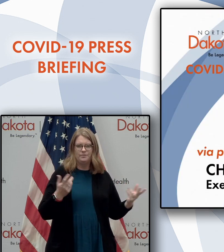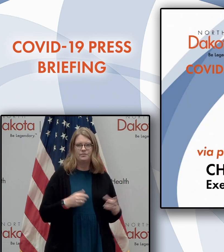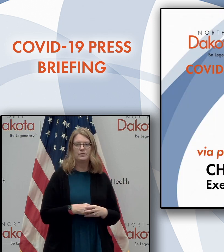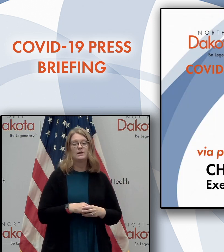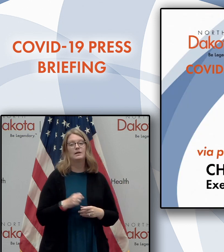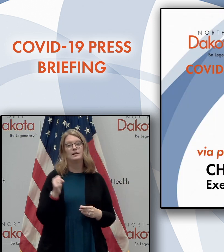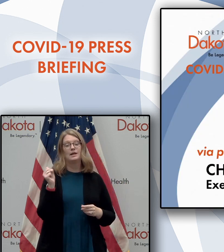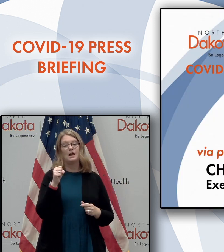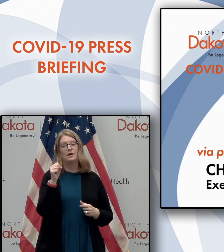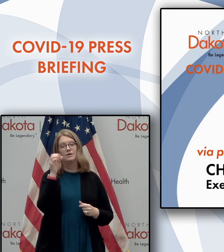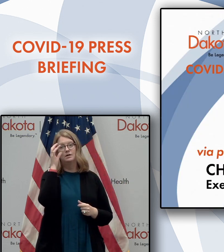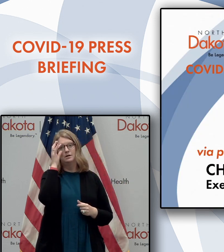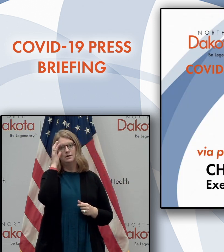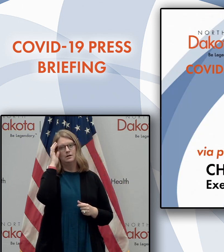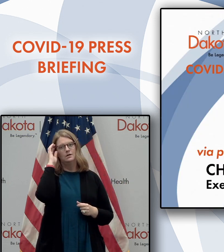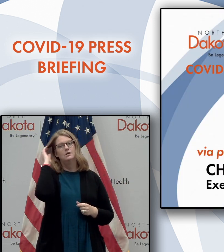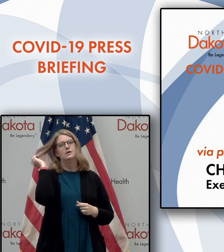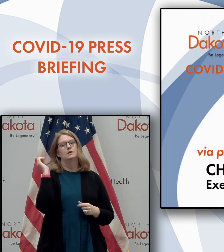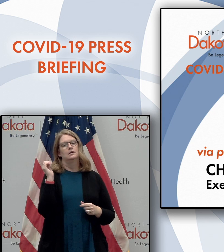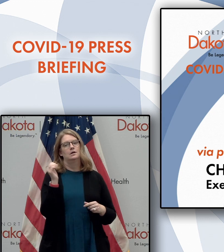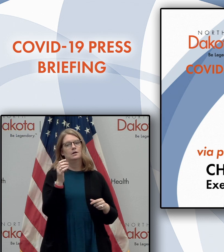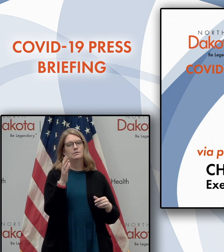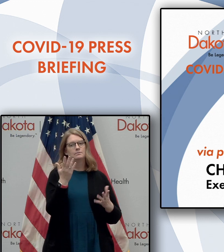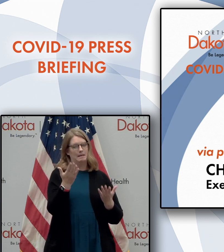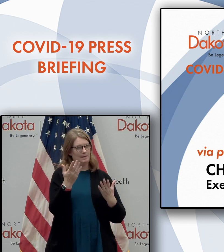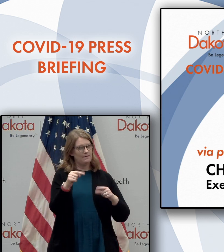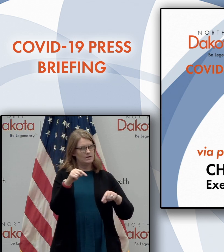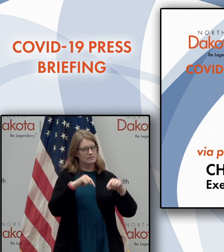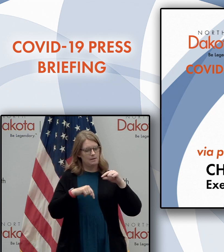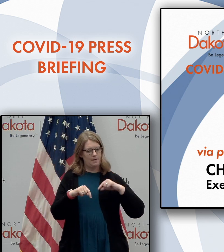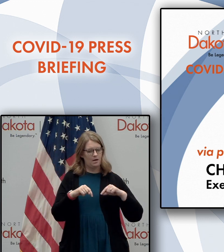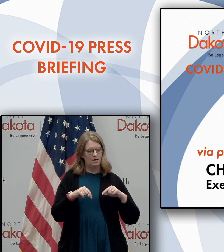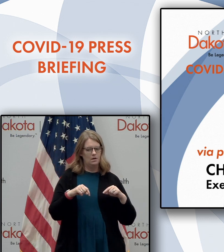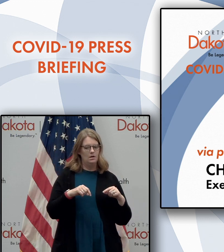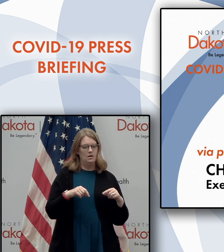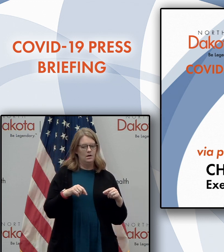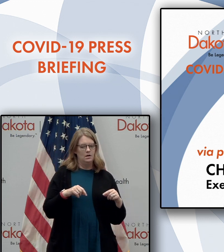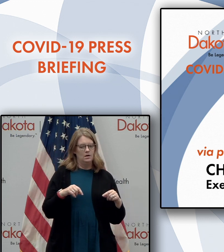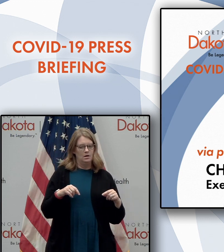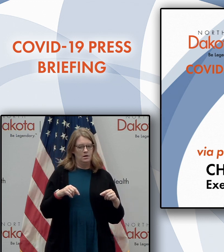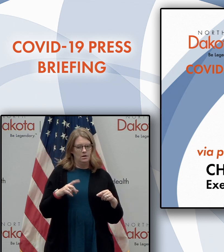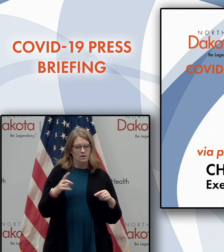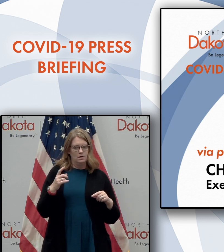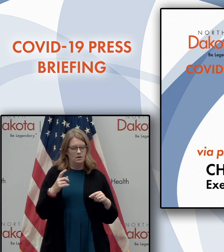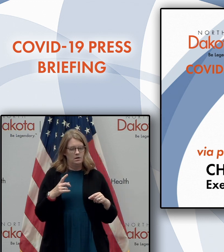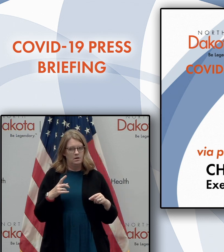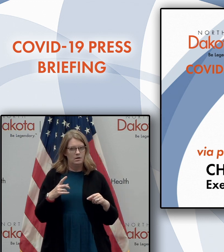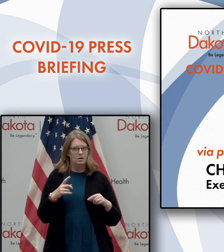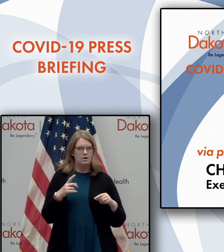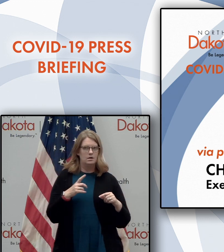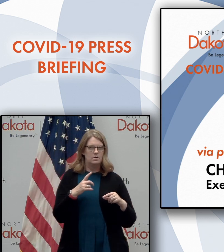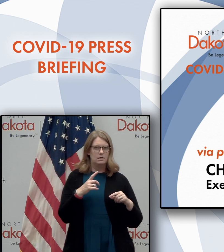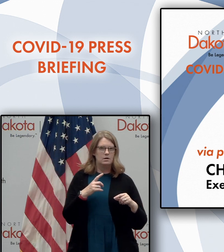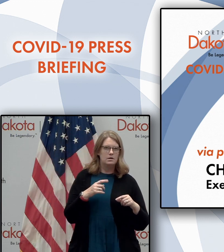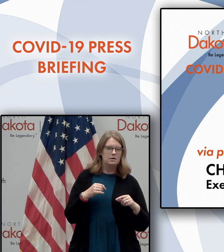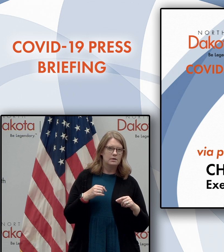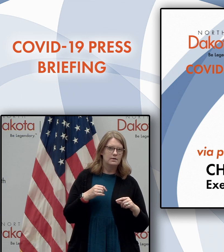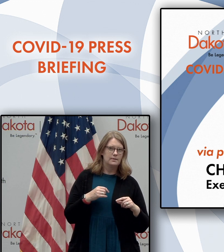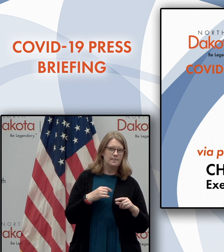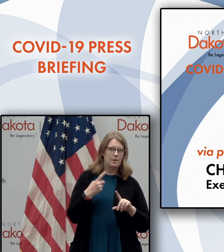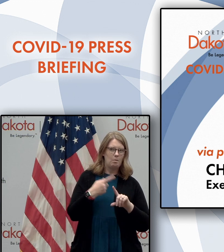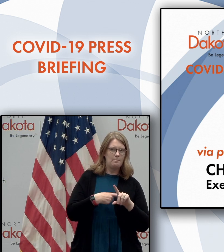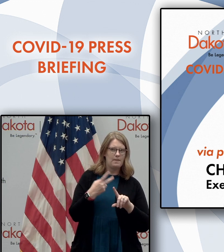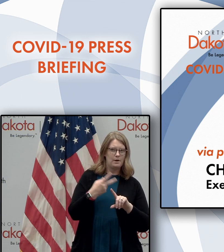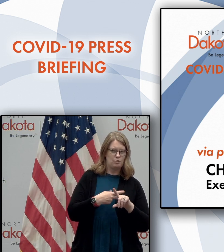Yeah, so maybe even to step back, you know, if you go back a month or two, I mean, even the outbreaks that we